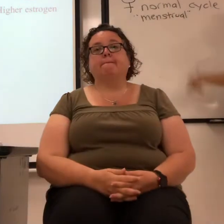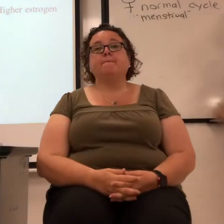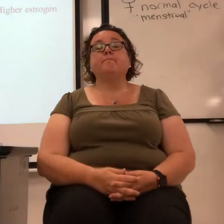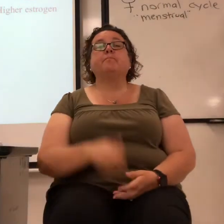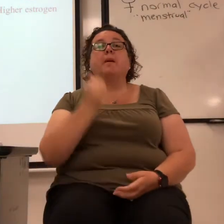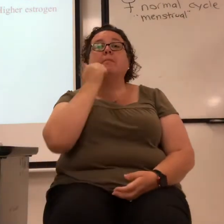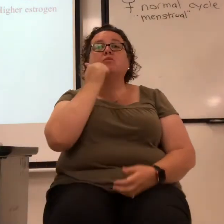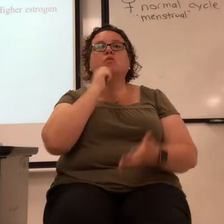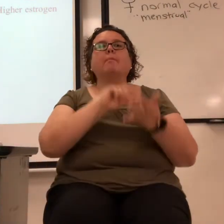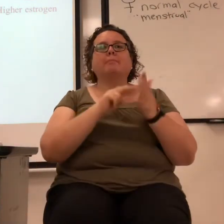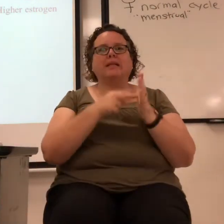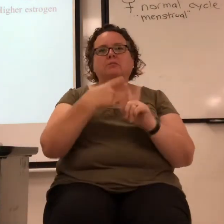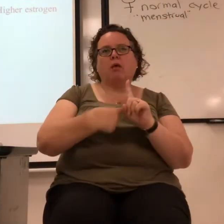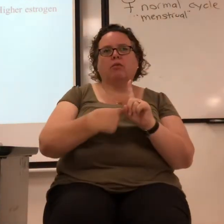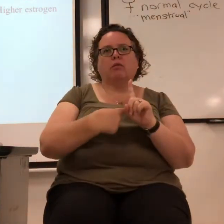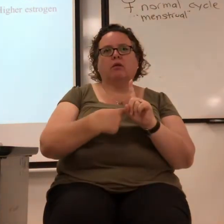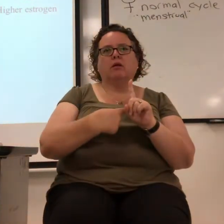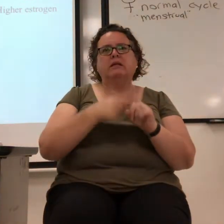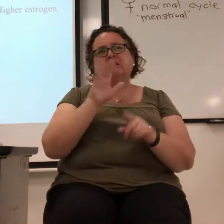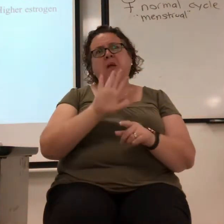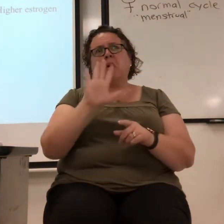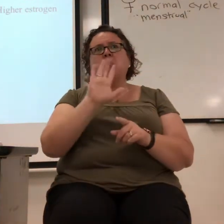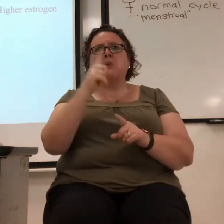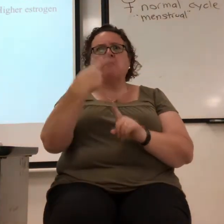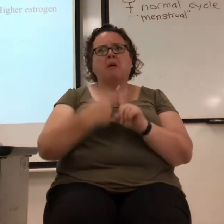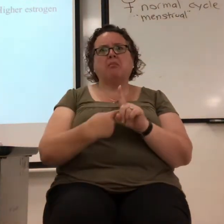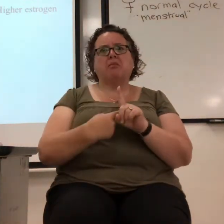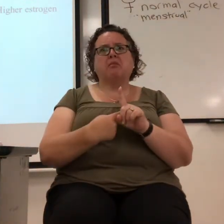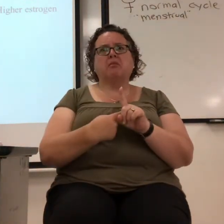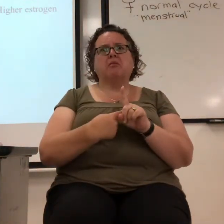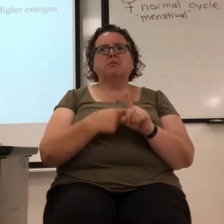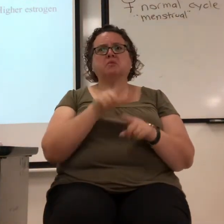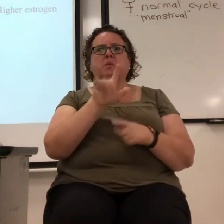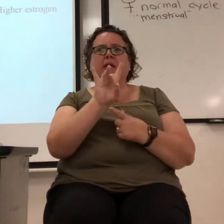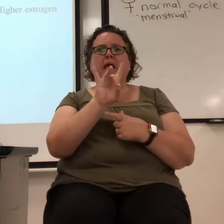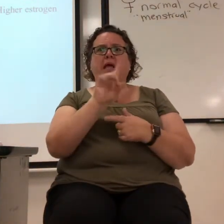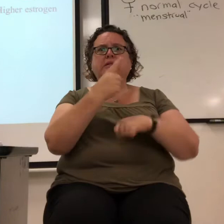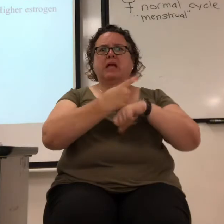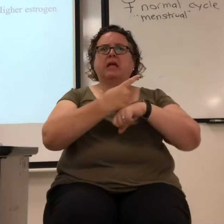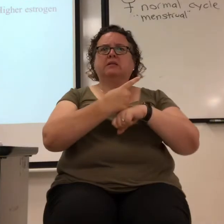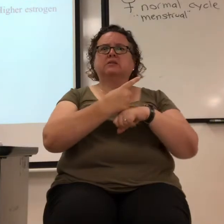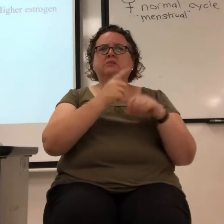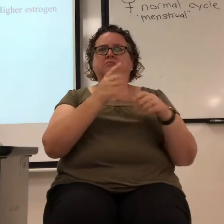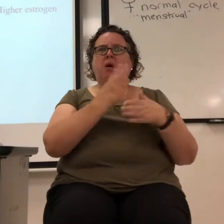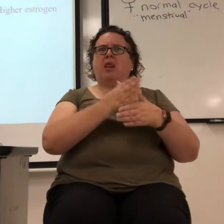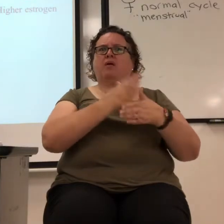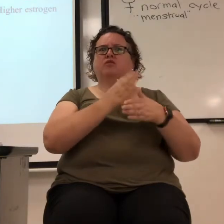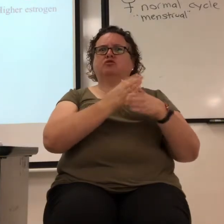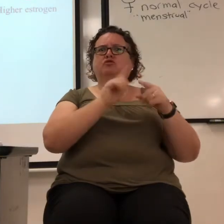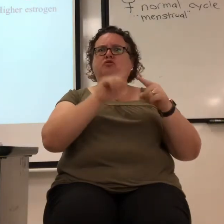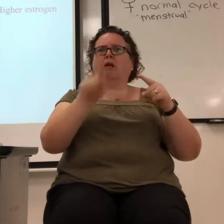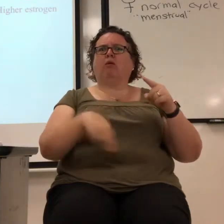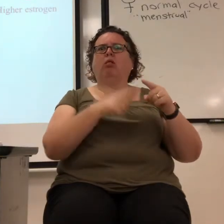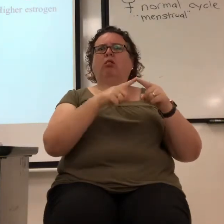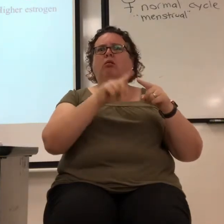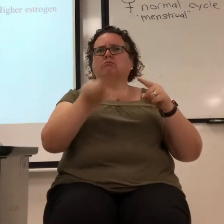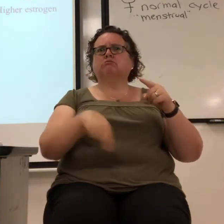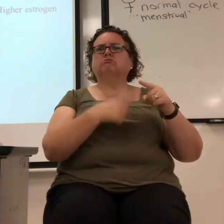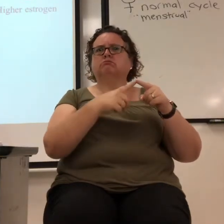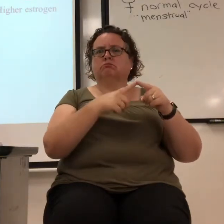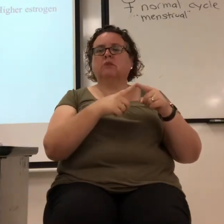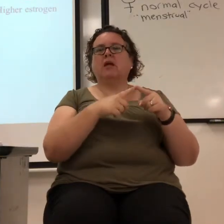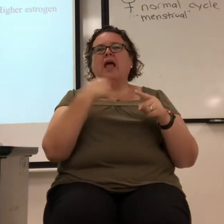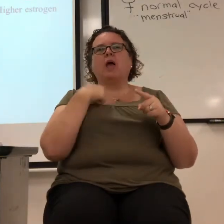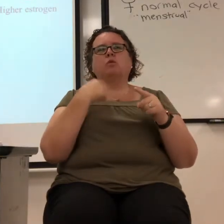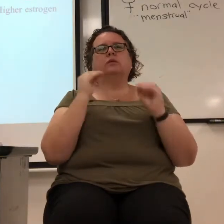menstrual means month, because on average, it's about a month, about 28 days, right, on average. And I'll teach more of that when I get to